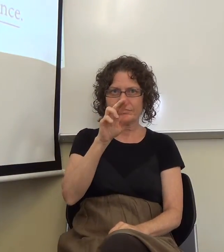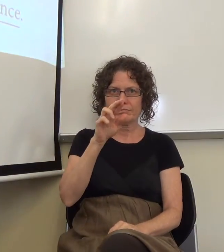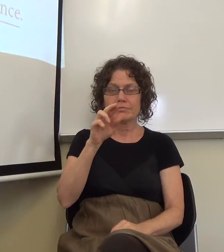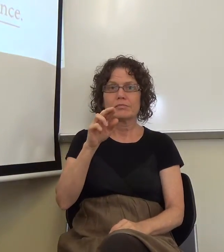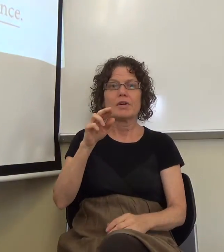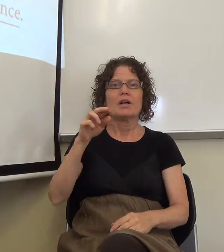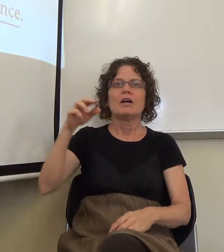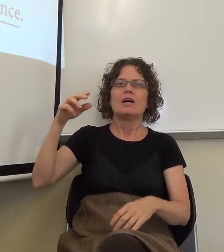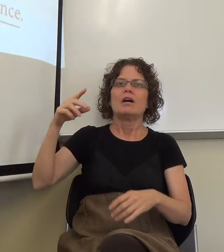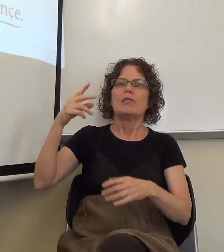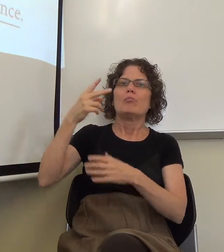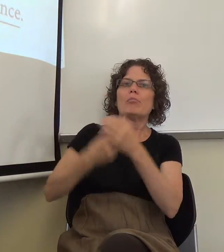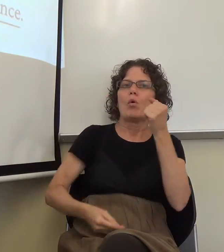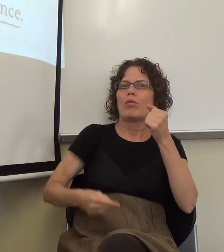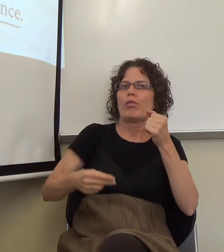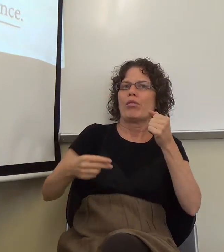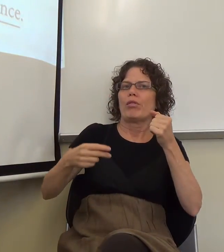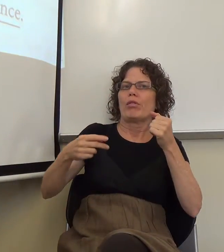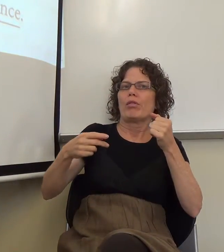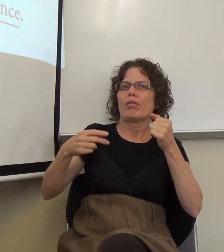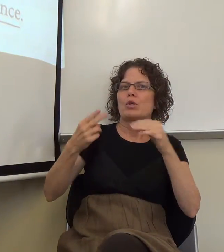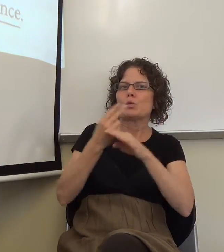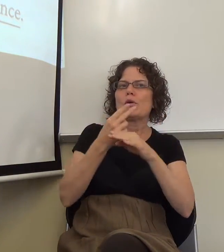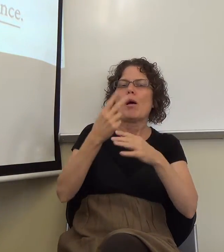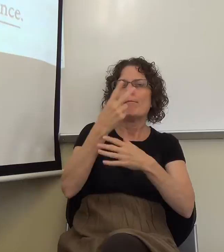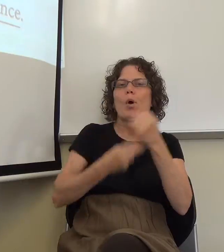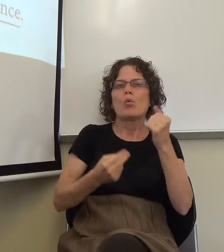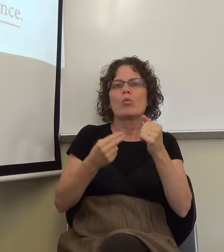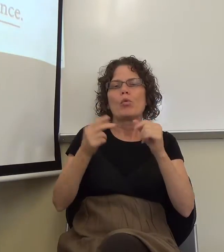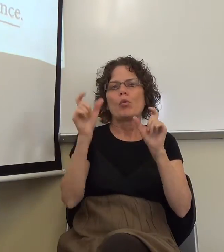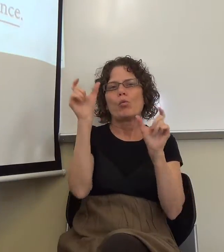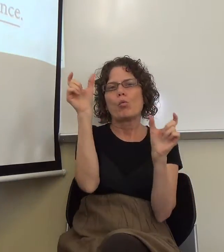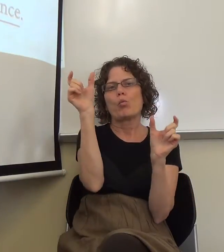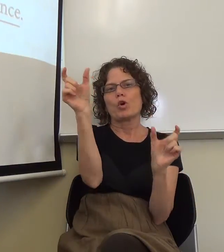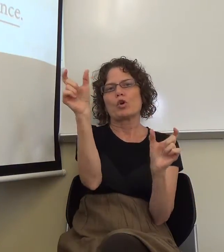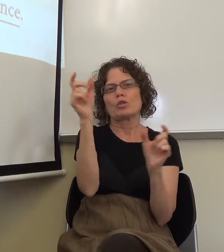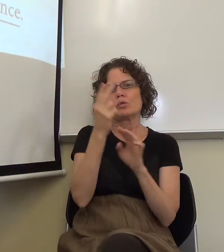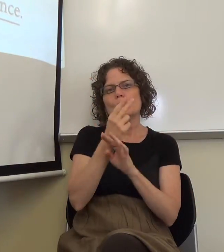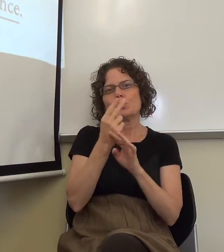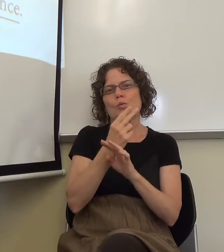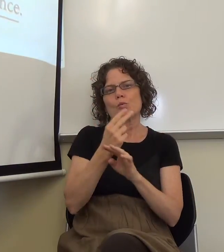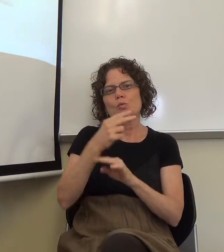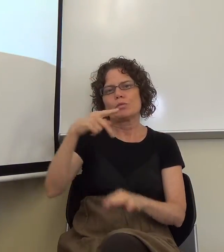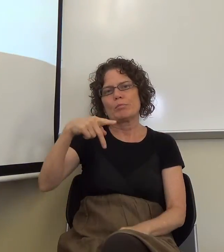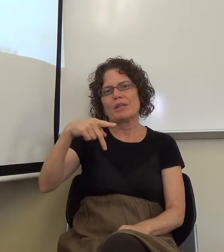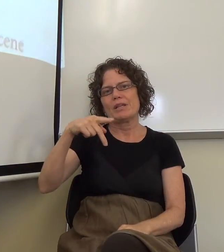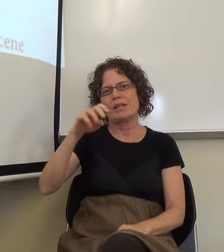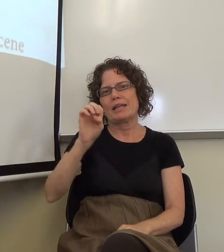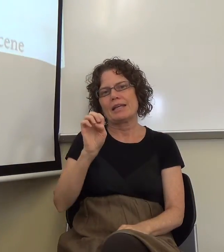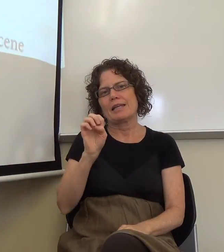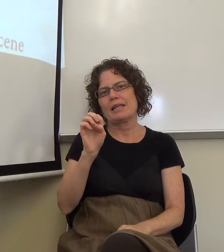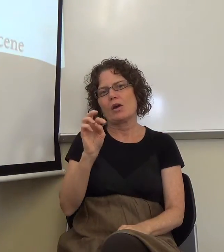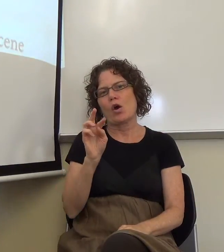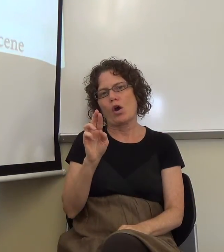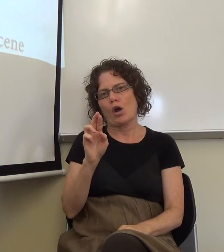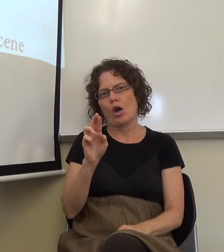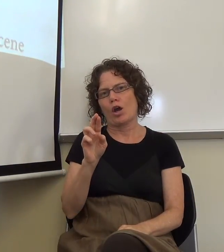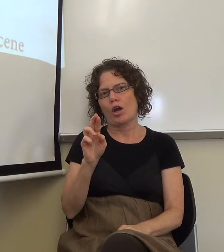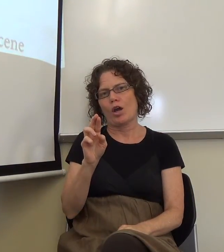Same root there. Does that make sense, people? Okay. Now, what about